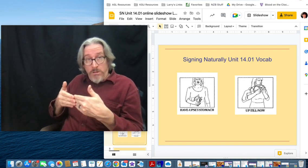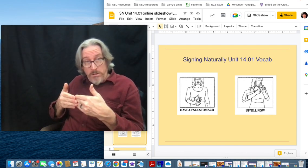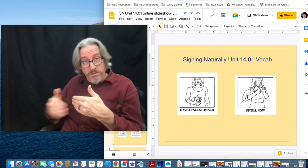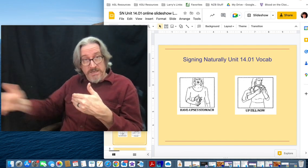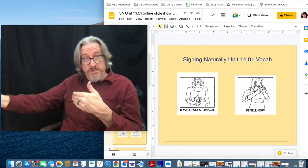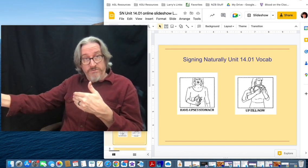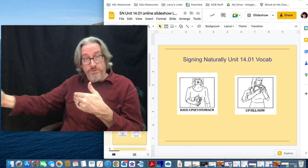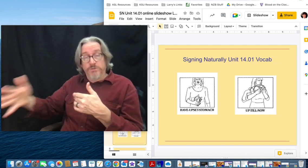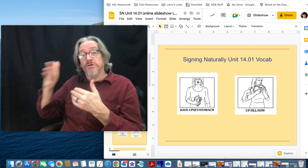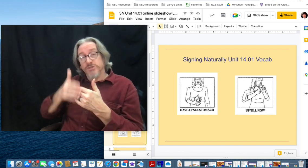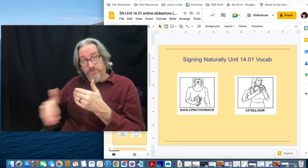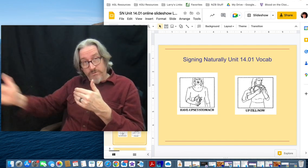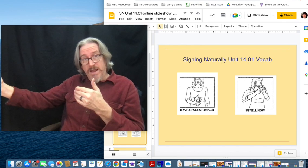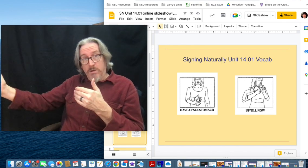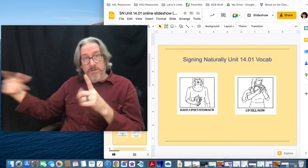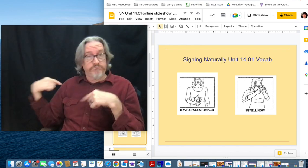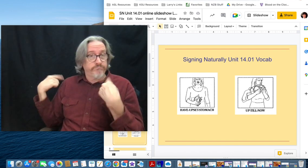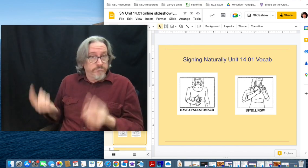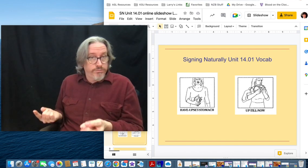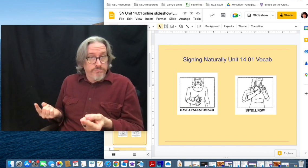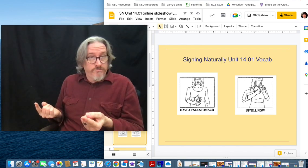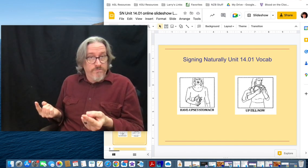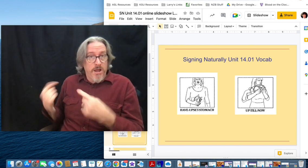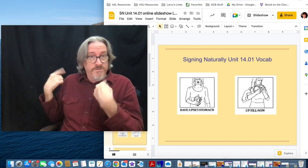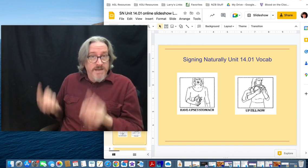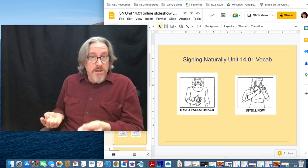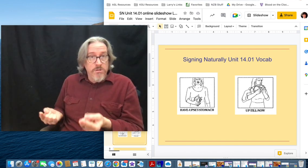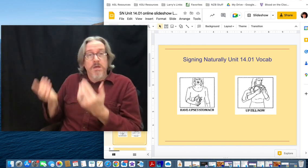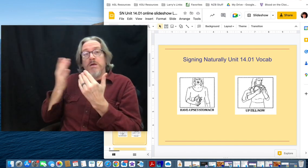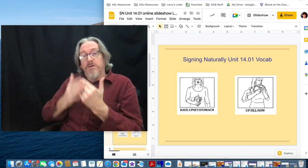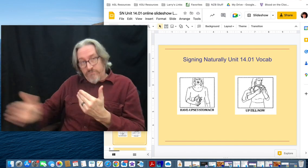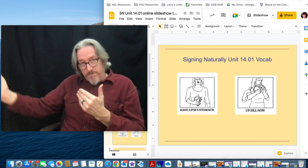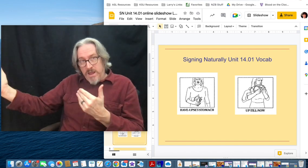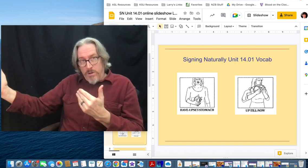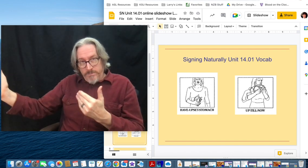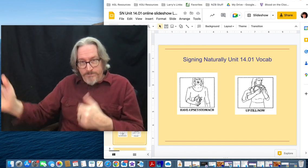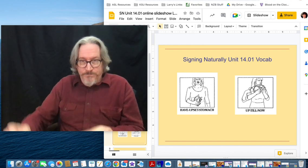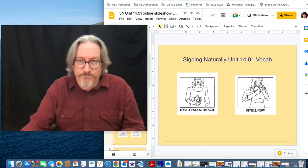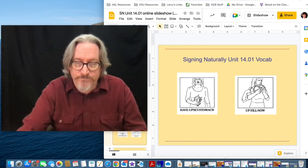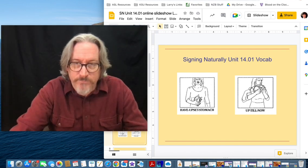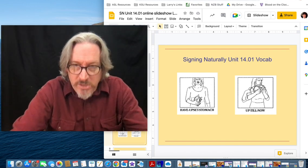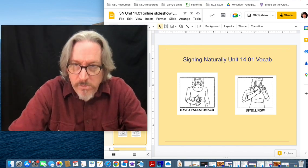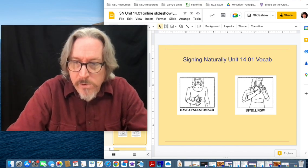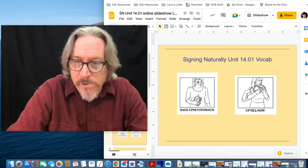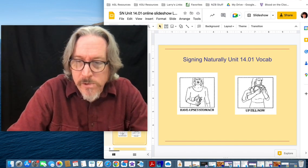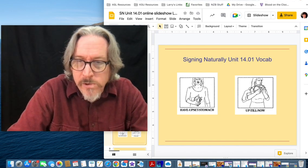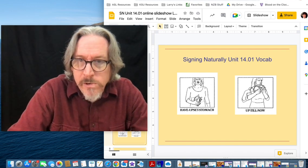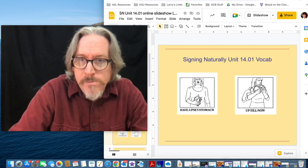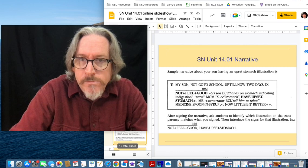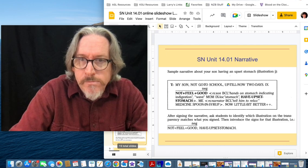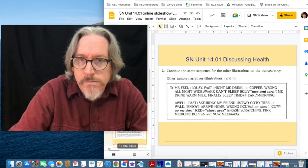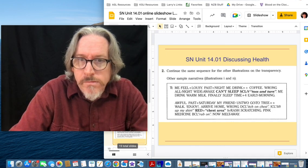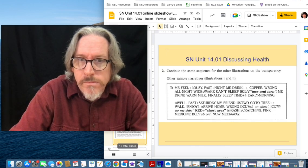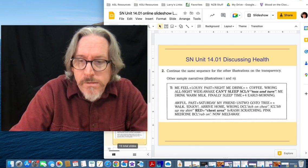now into the future. So from now on. Up to now, from now on.